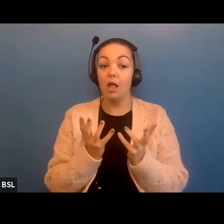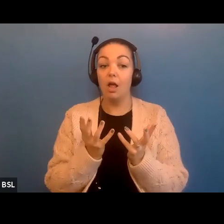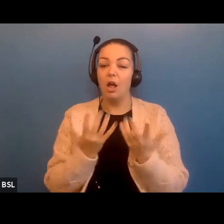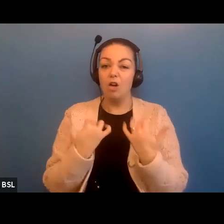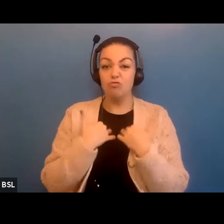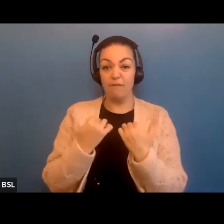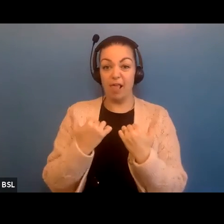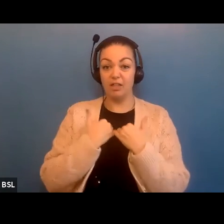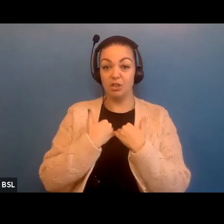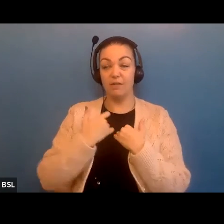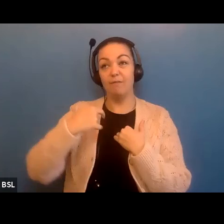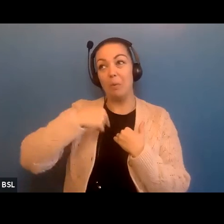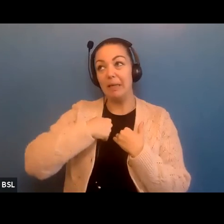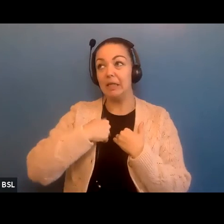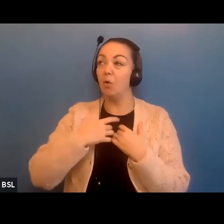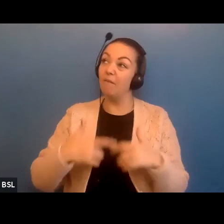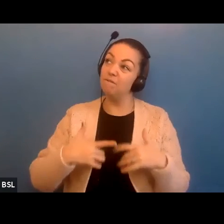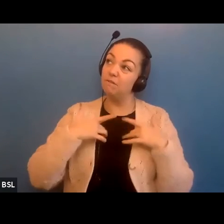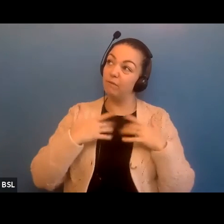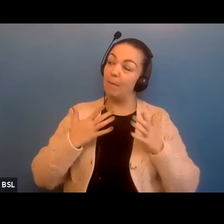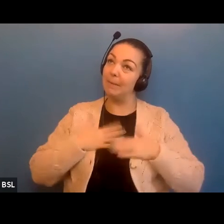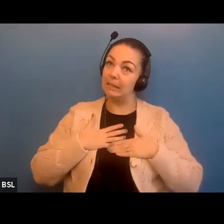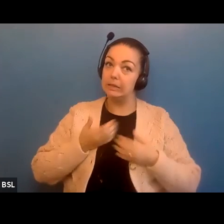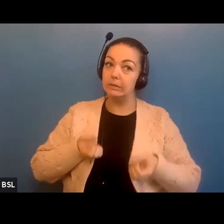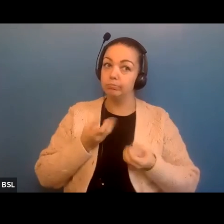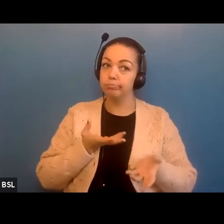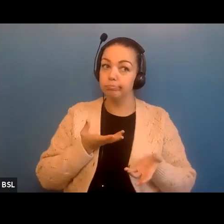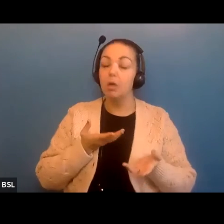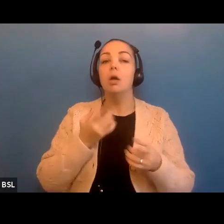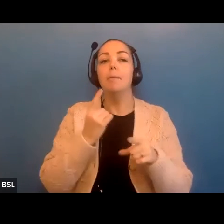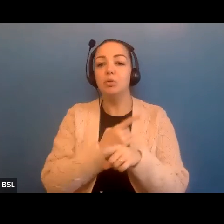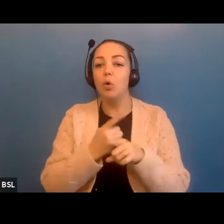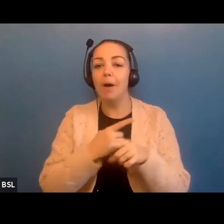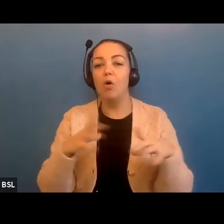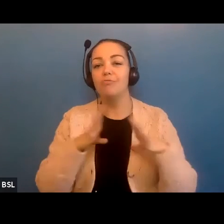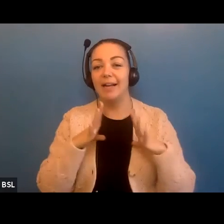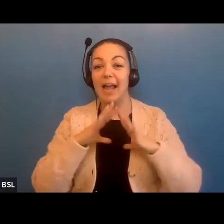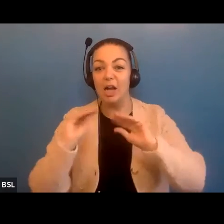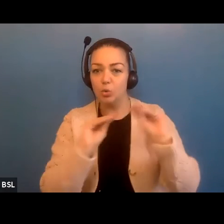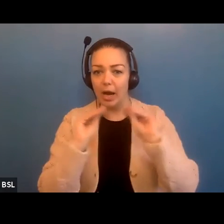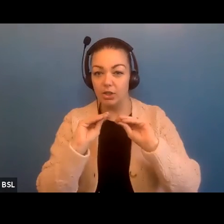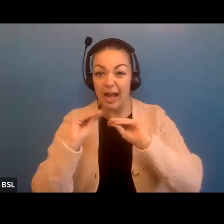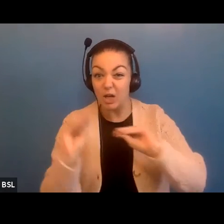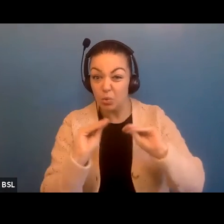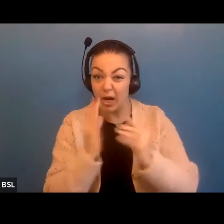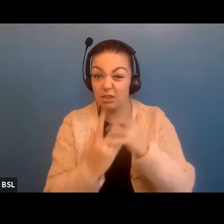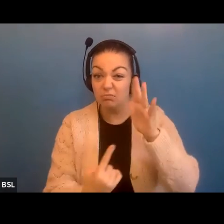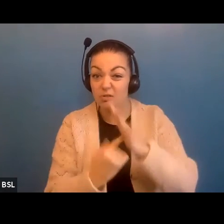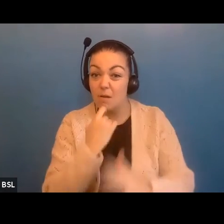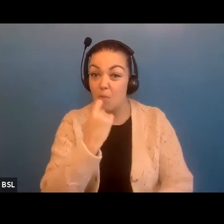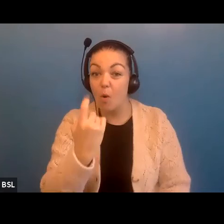Reflections for me, we've spoken a fair bit about education. That's clearly very important across the board. We've spoken a bit